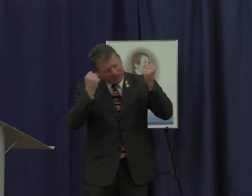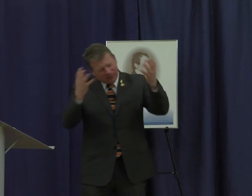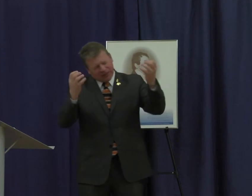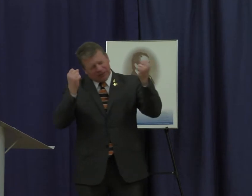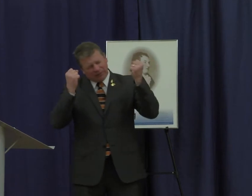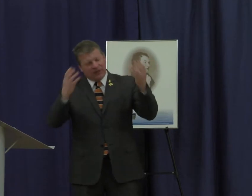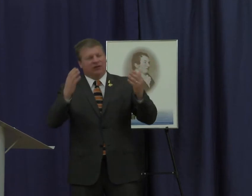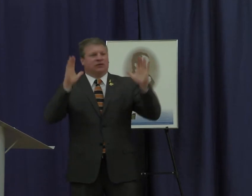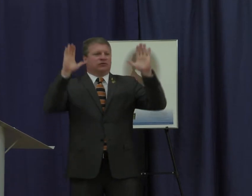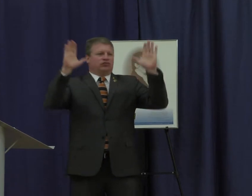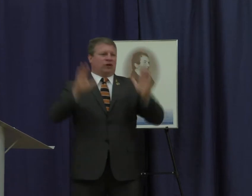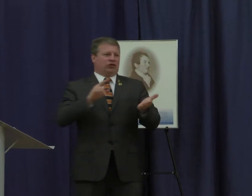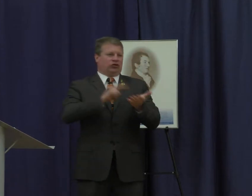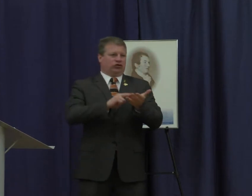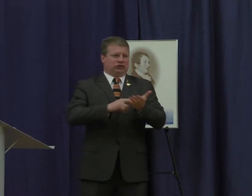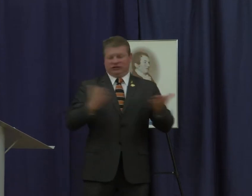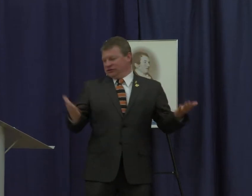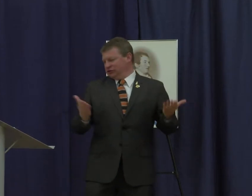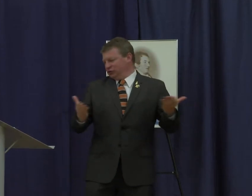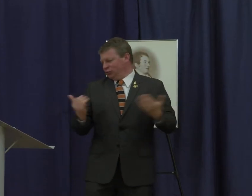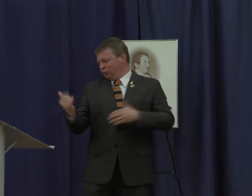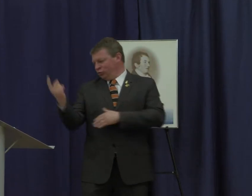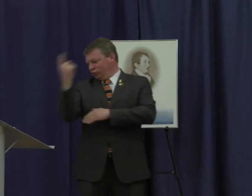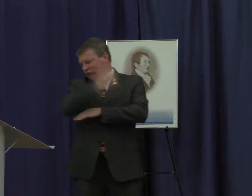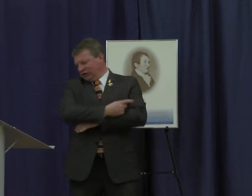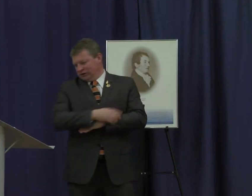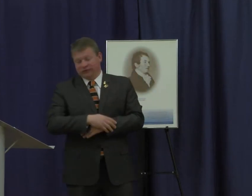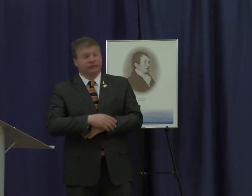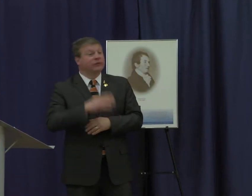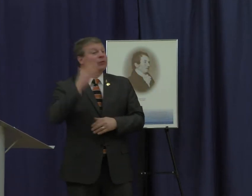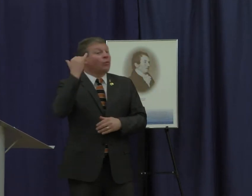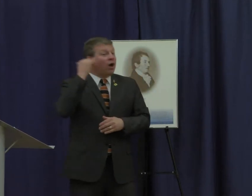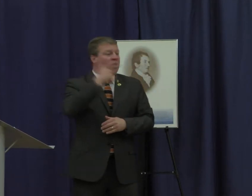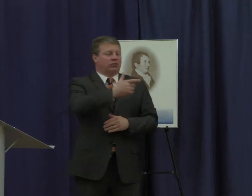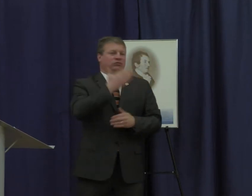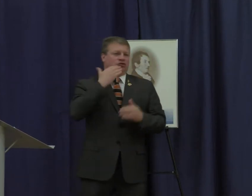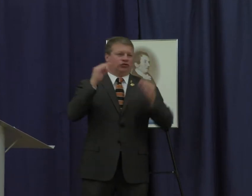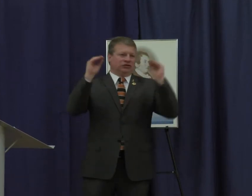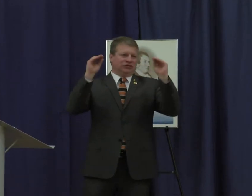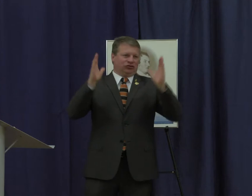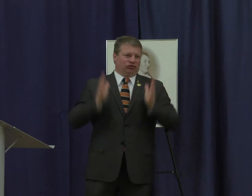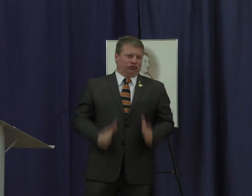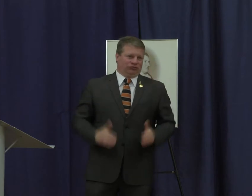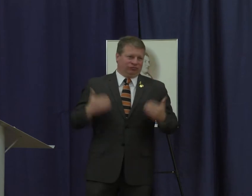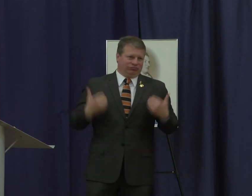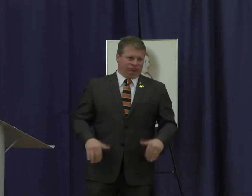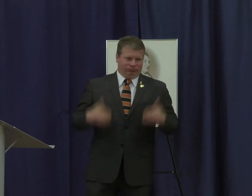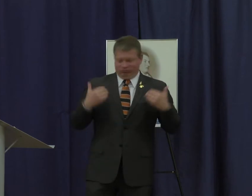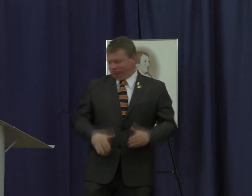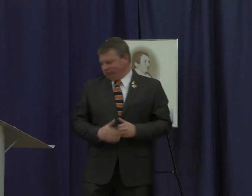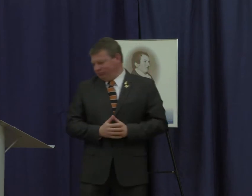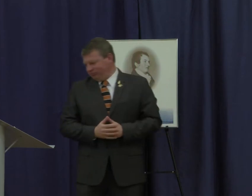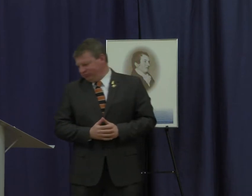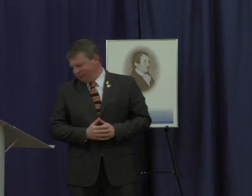She has made many outstanding nurses here because she's a very good